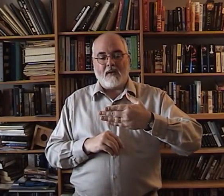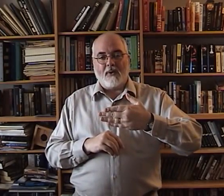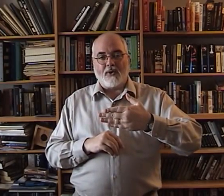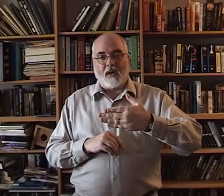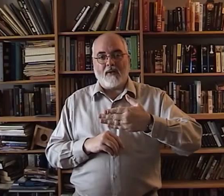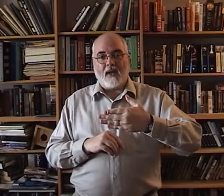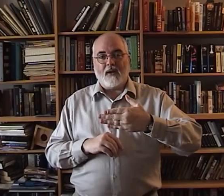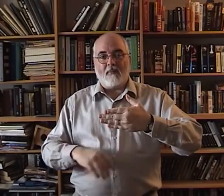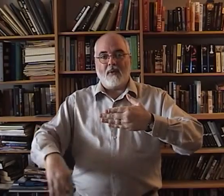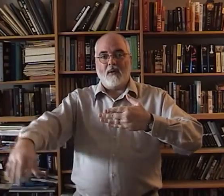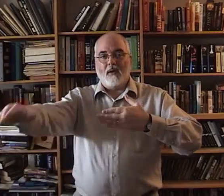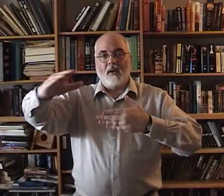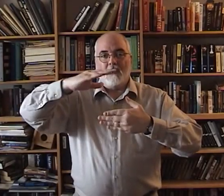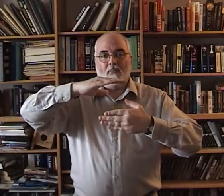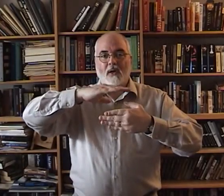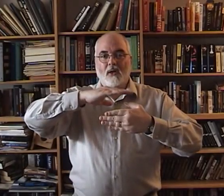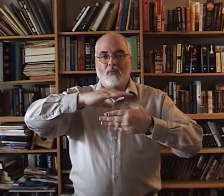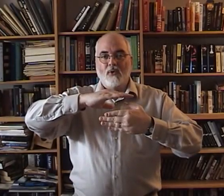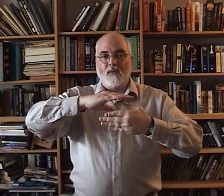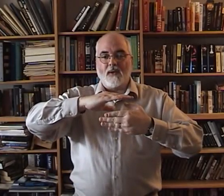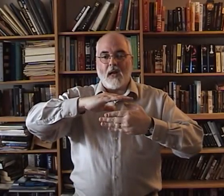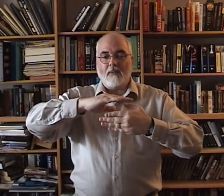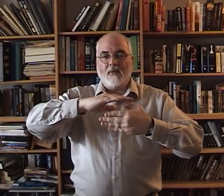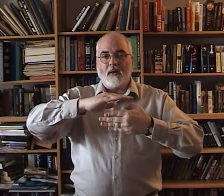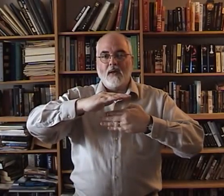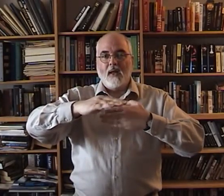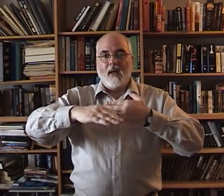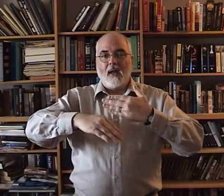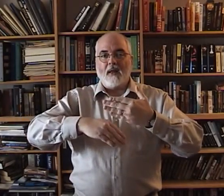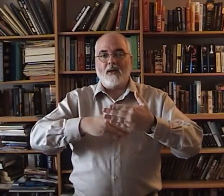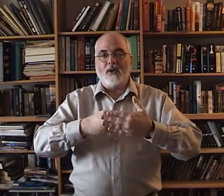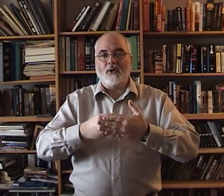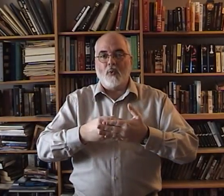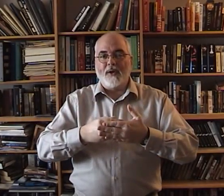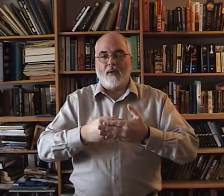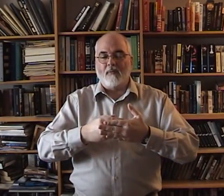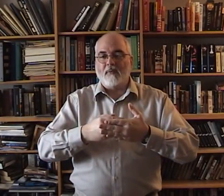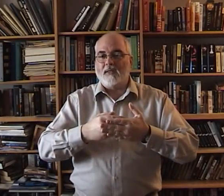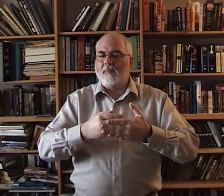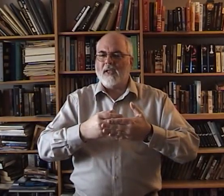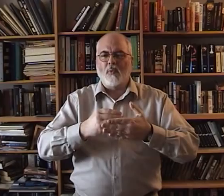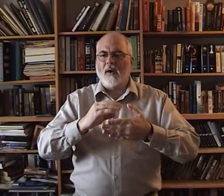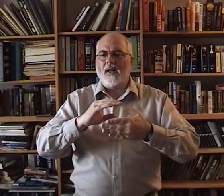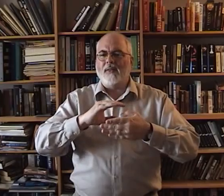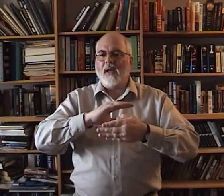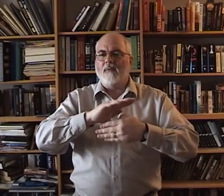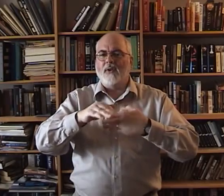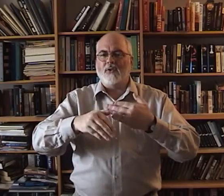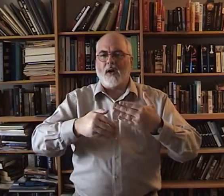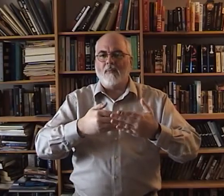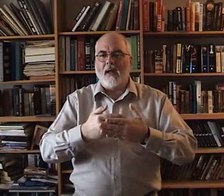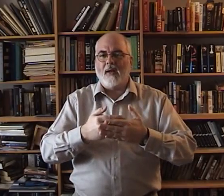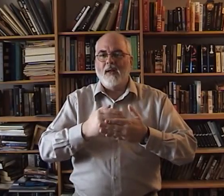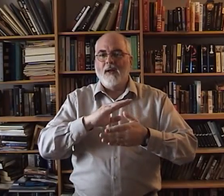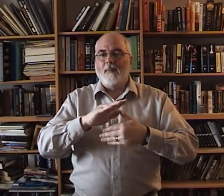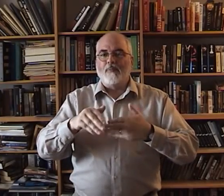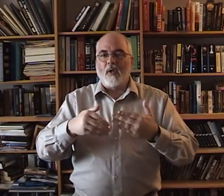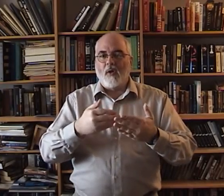You put your left hand up, put a little roof on the top of it, and then you just twiddle them. That's the best word I can think of to describe that.